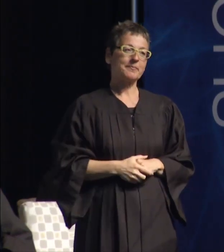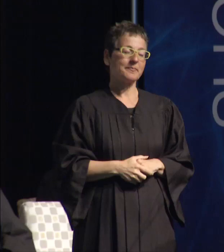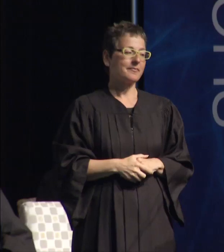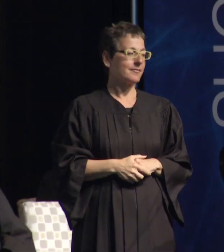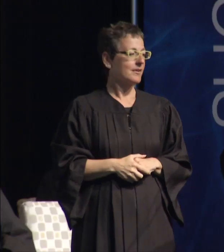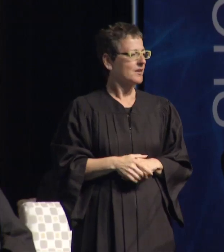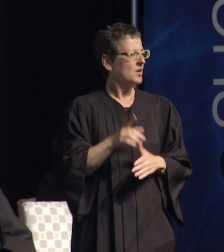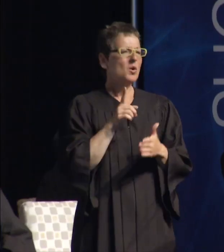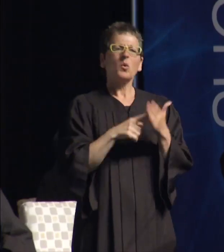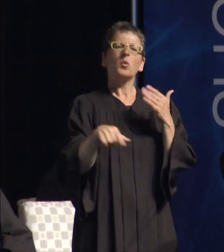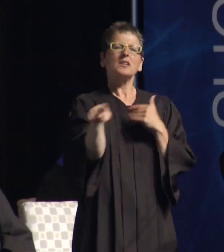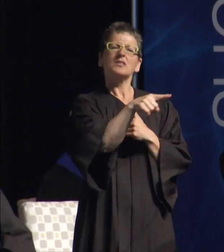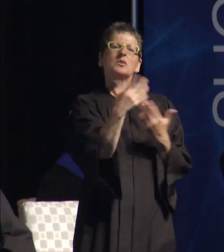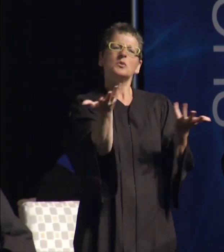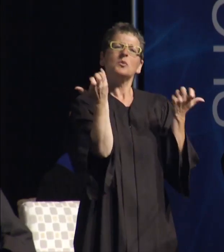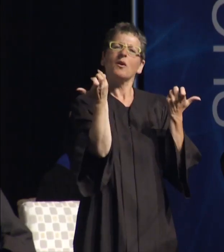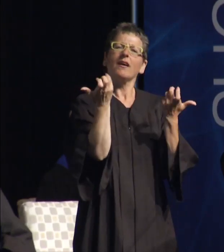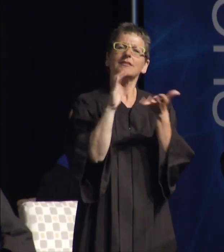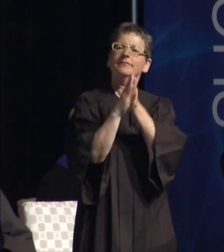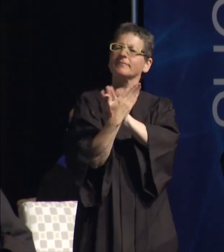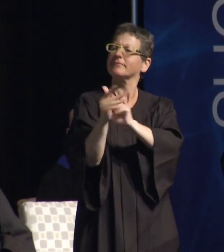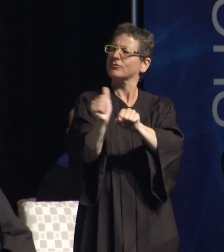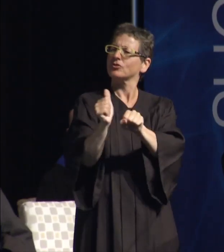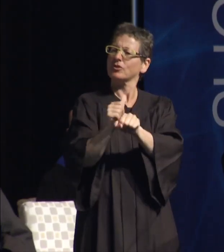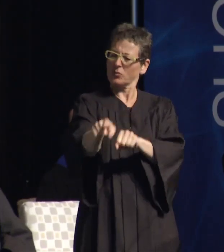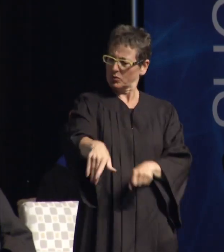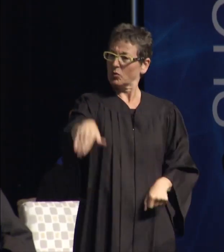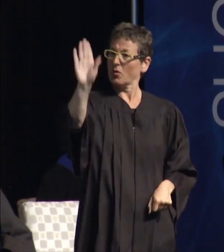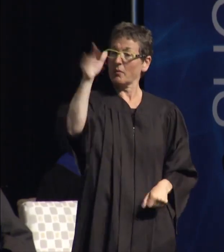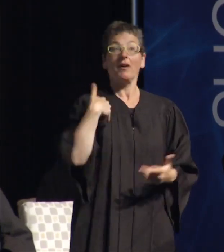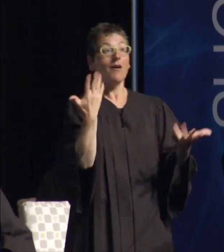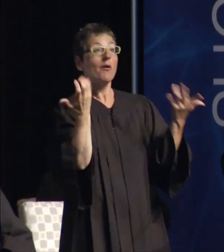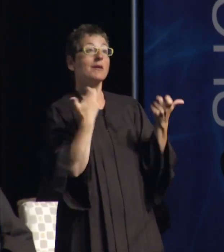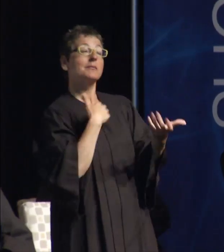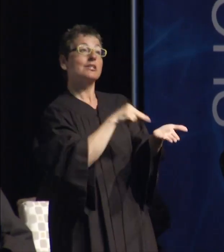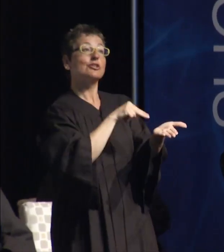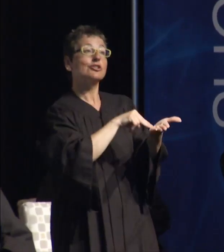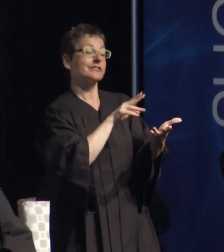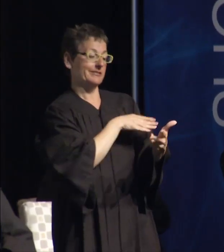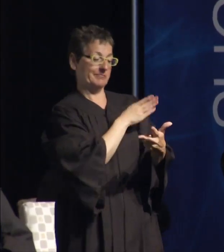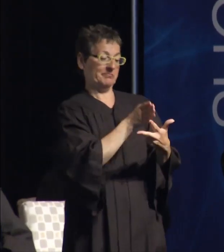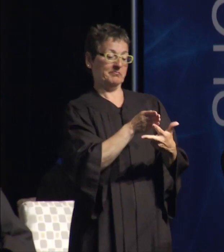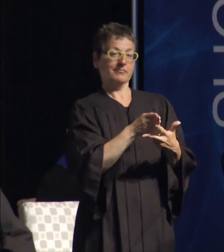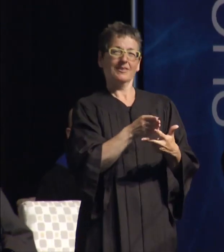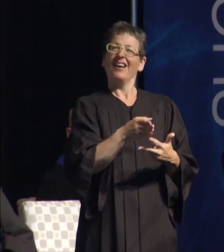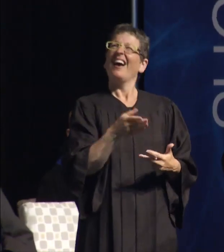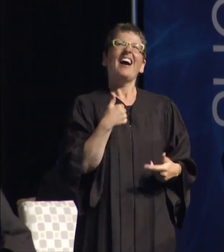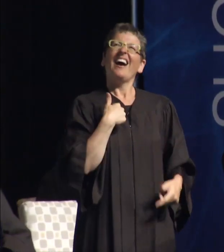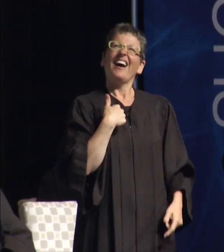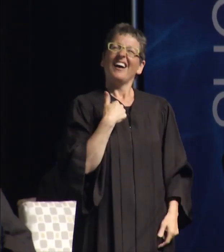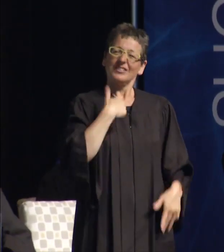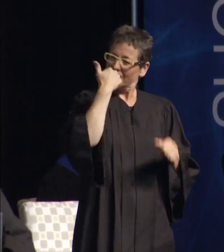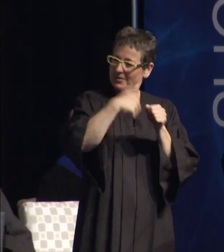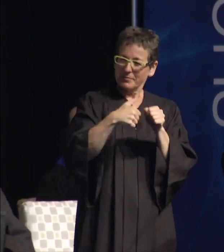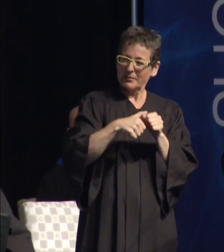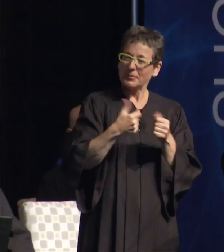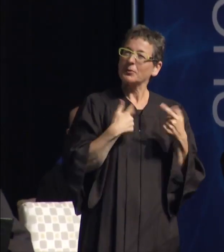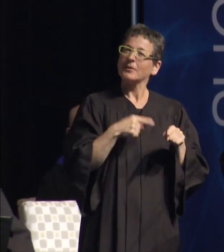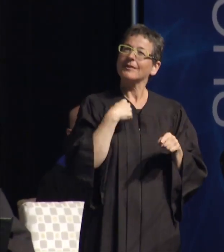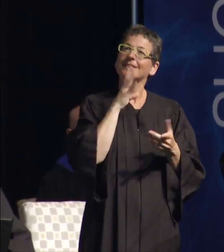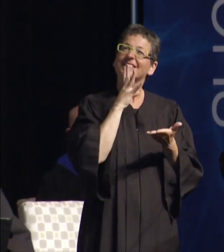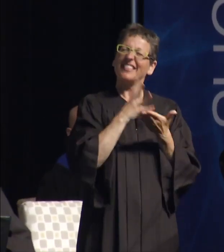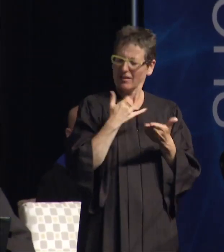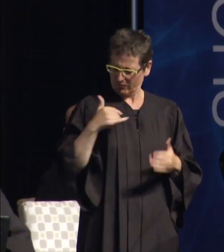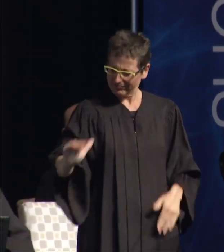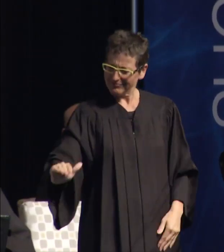What do you want to be when you grow up? I want to be a nurse. I don't remember how old I was when I spoke those words.